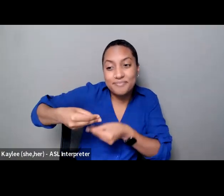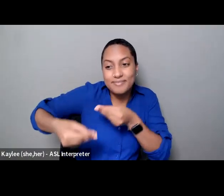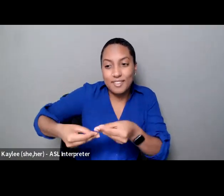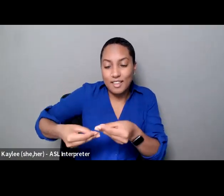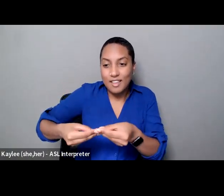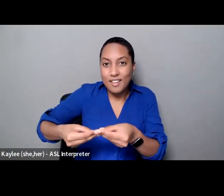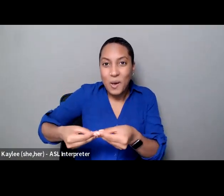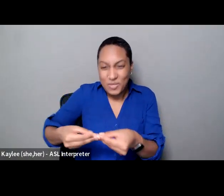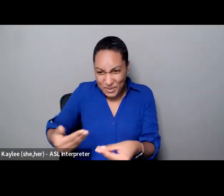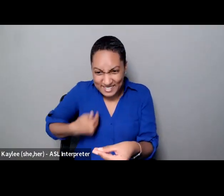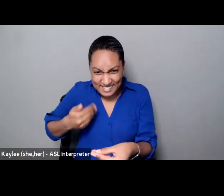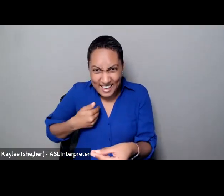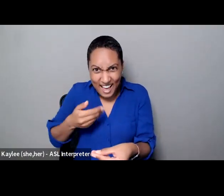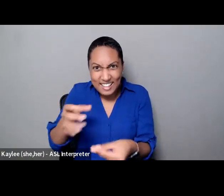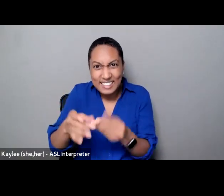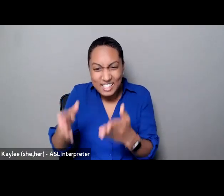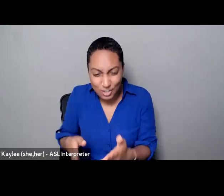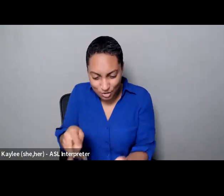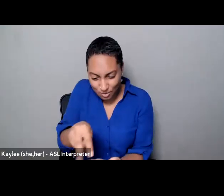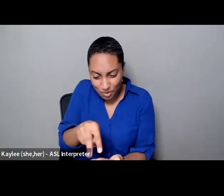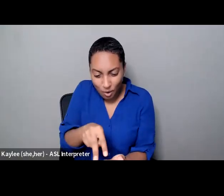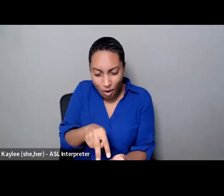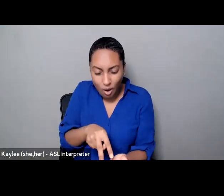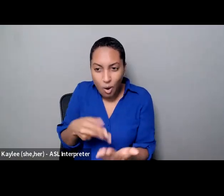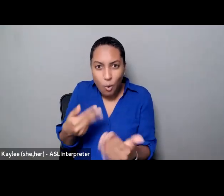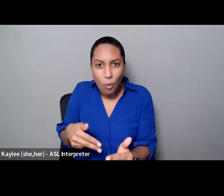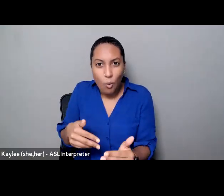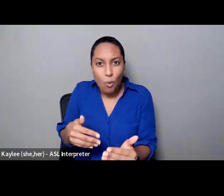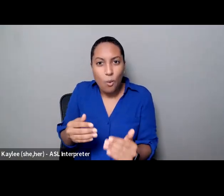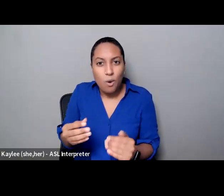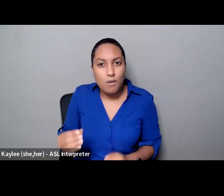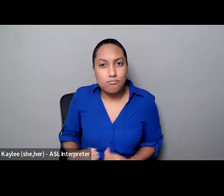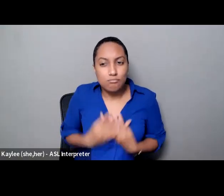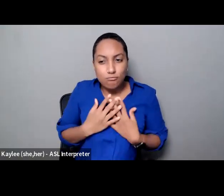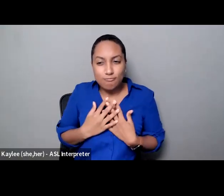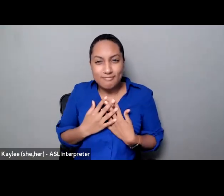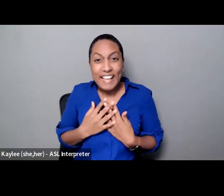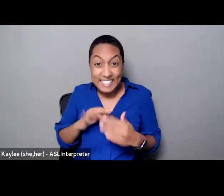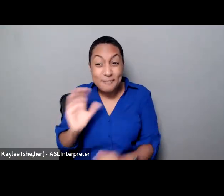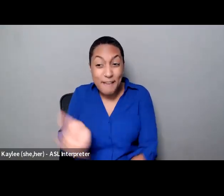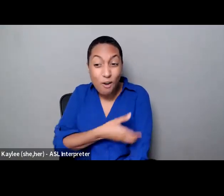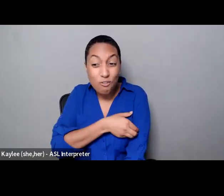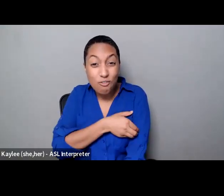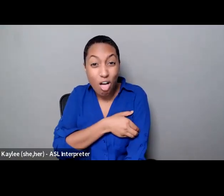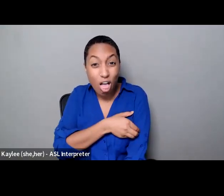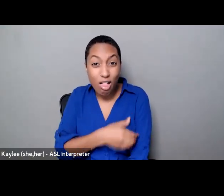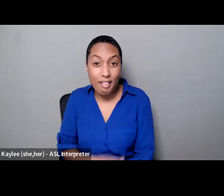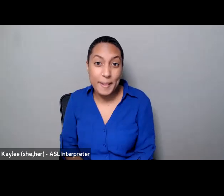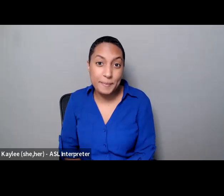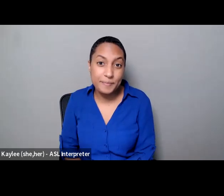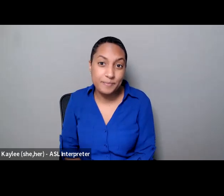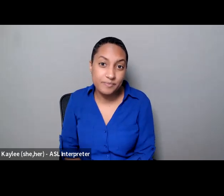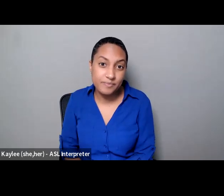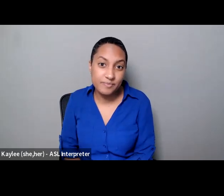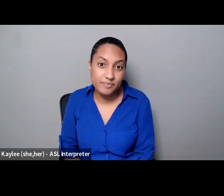are emerging. My involvement